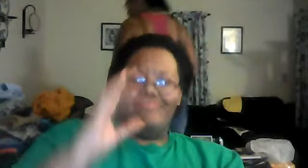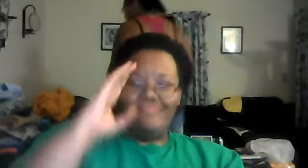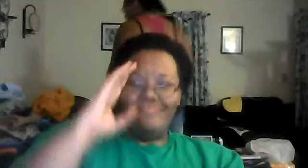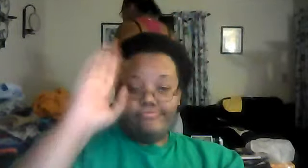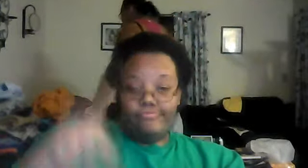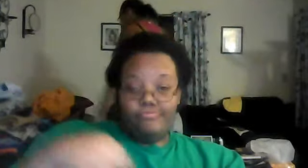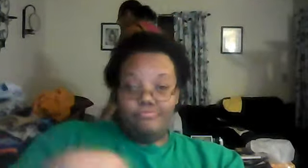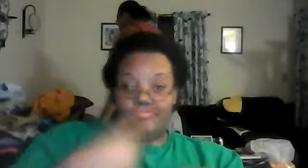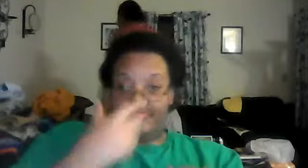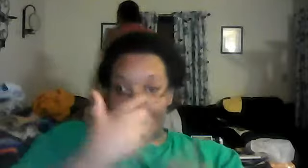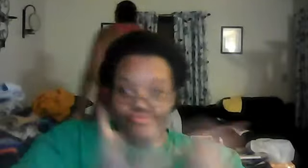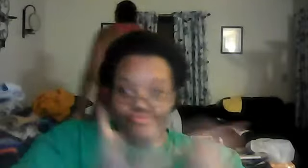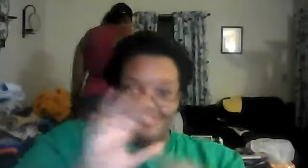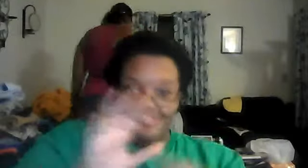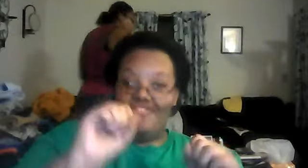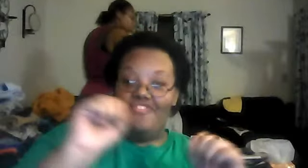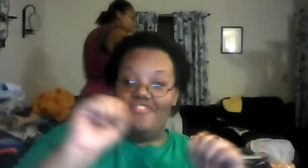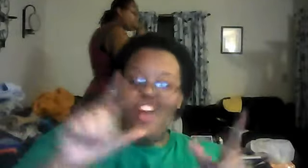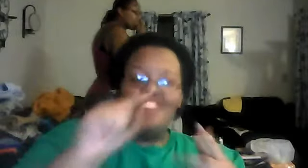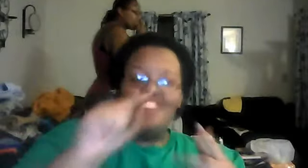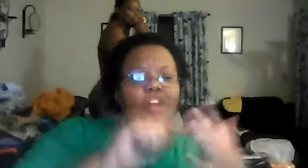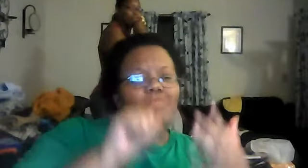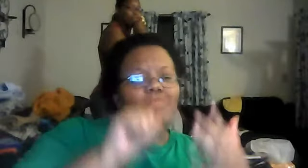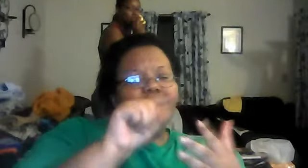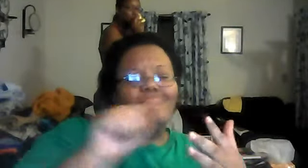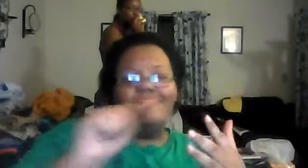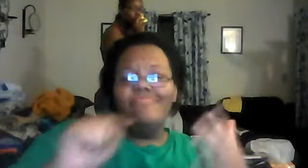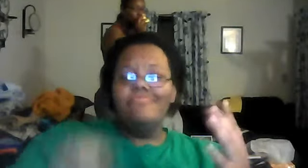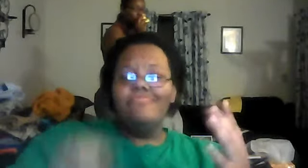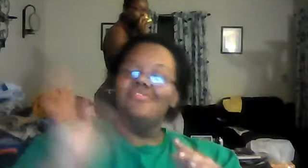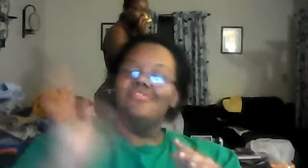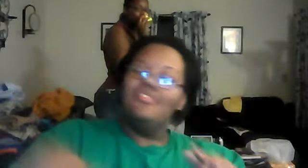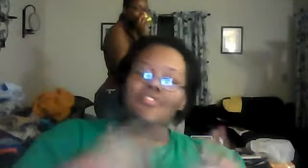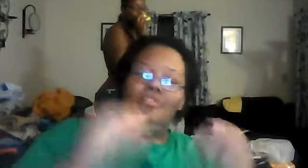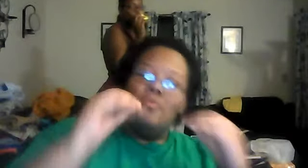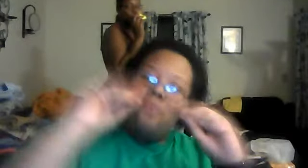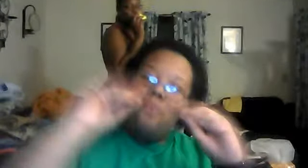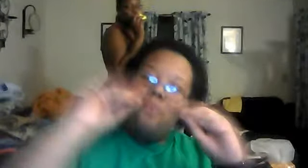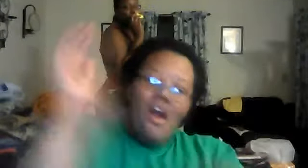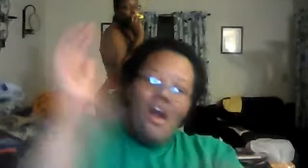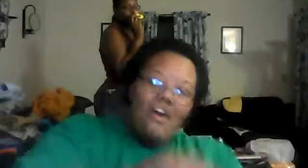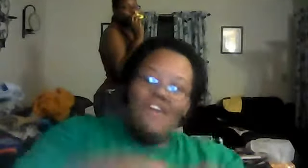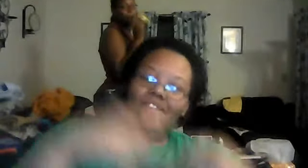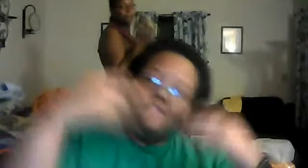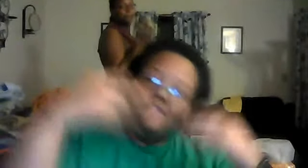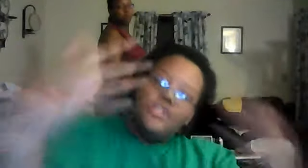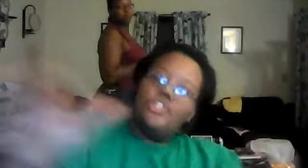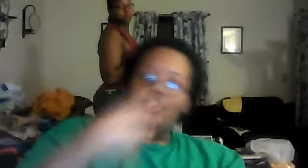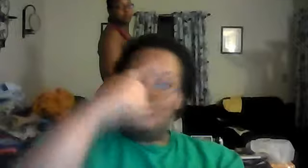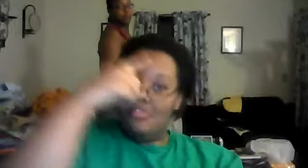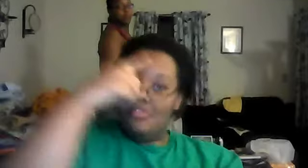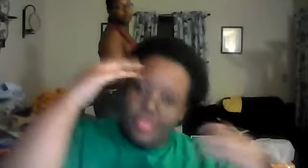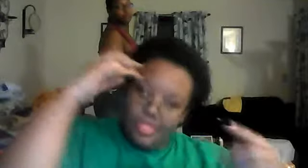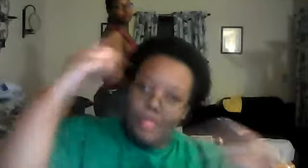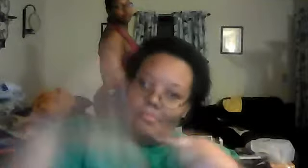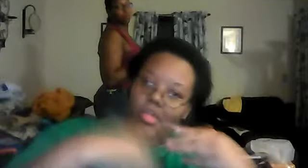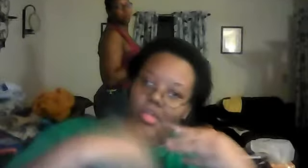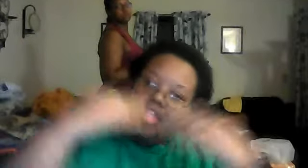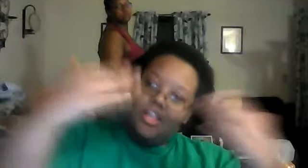go travel. You working out there, engineer, you send me some down money. Yeah, that's what he should talk about. How you just made it there?